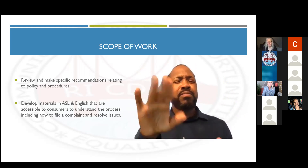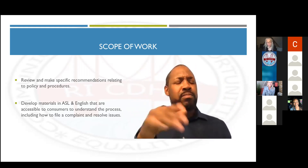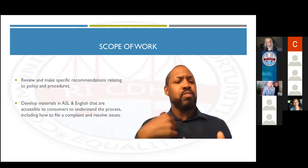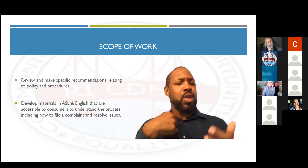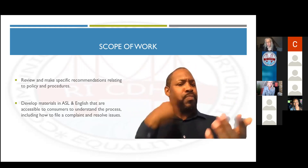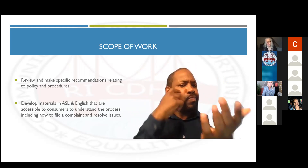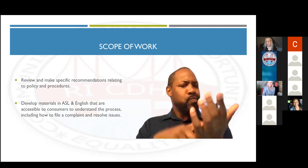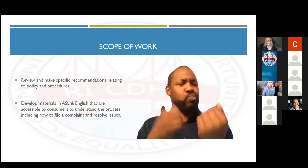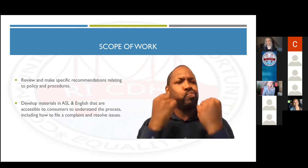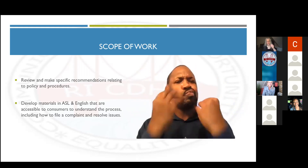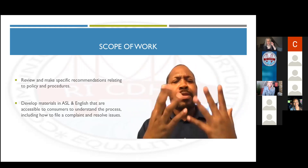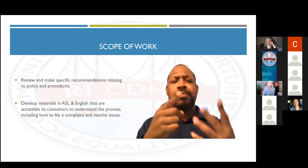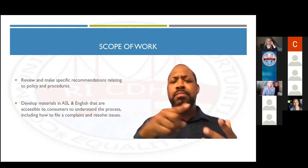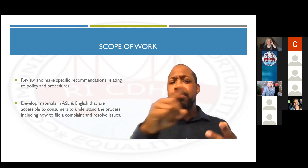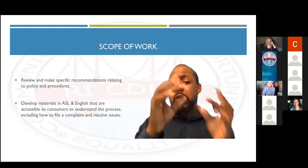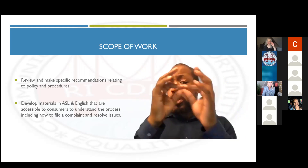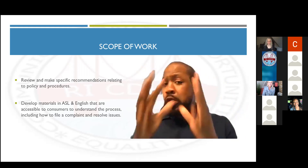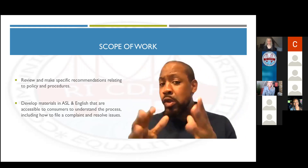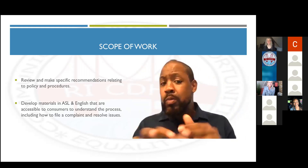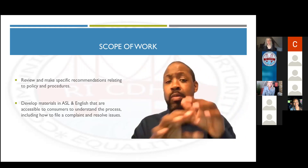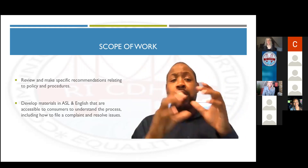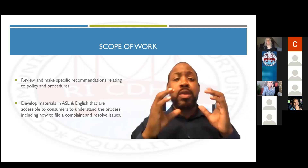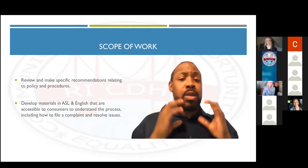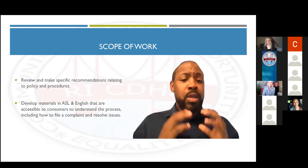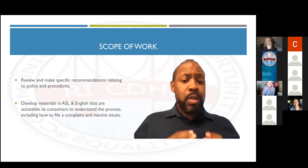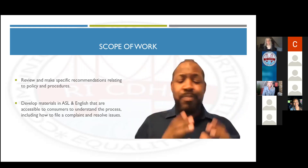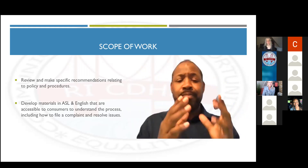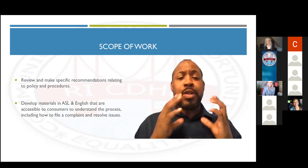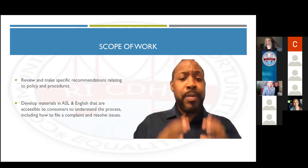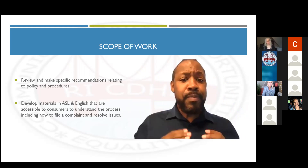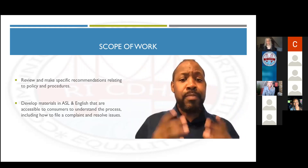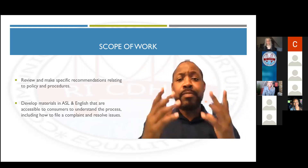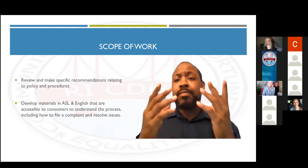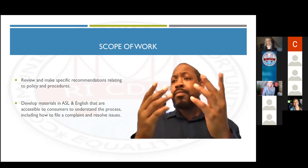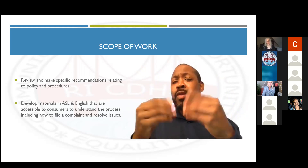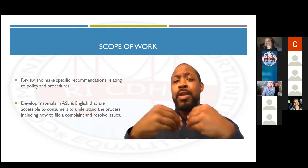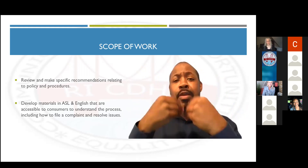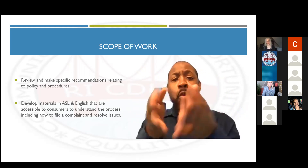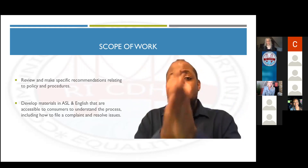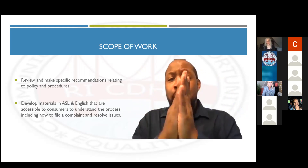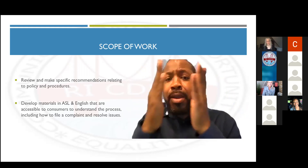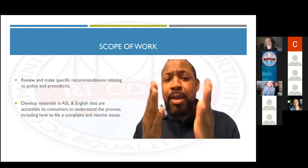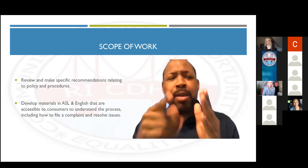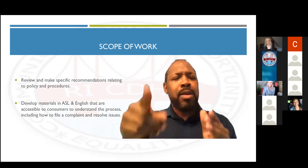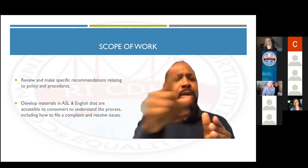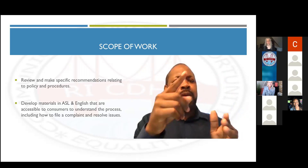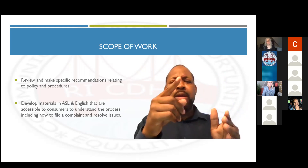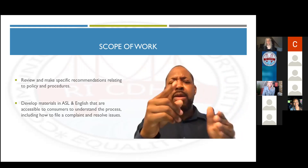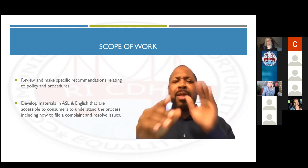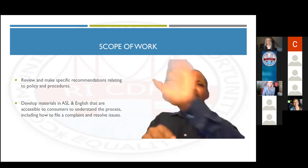issues. This is, I've noticed that a lot of times interpreters and consumers, there'll be, somebody